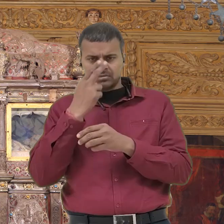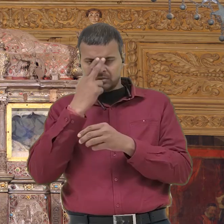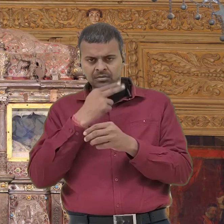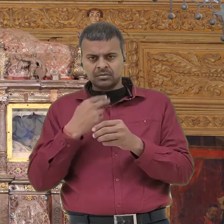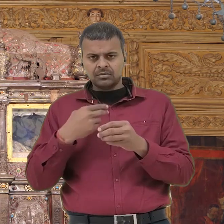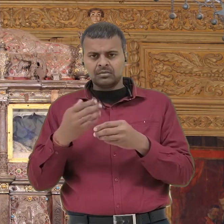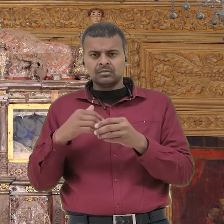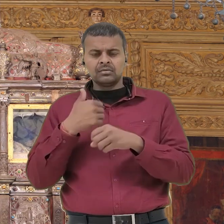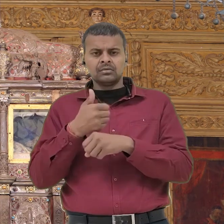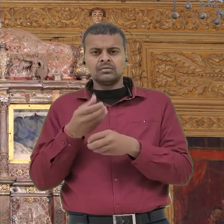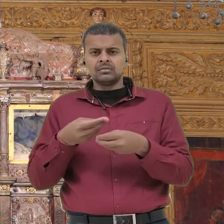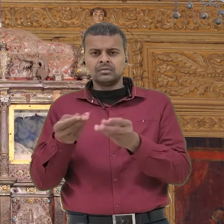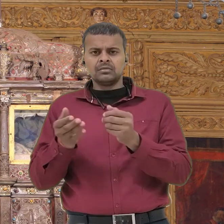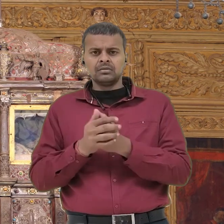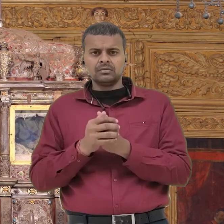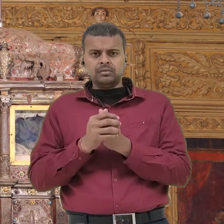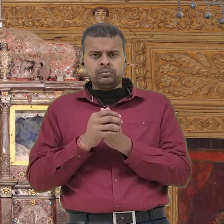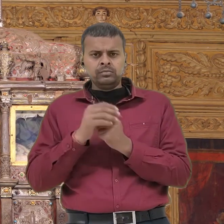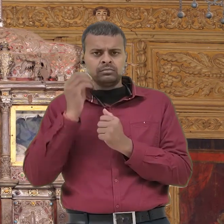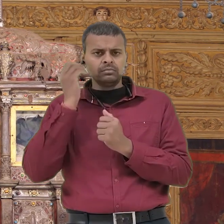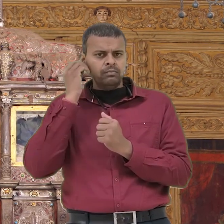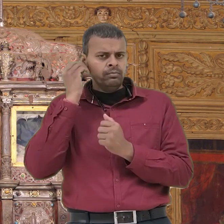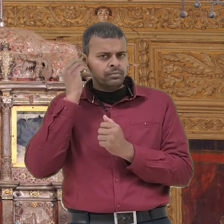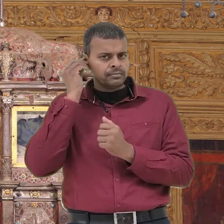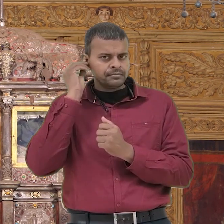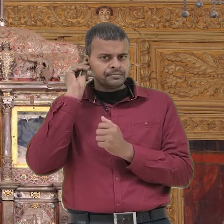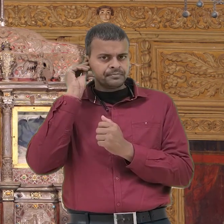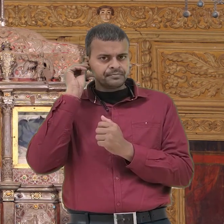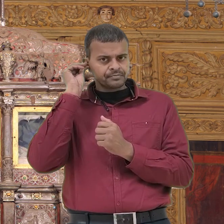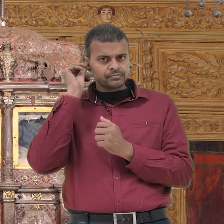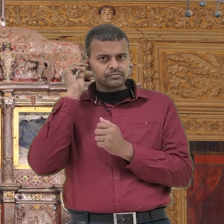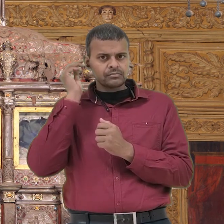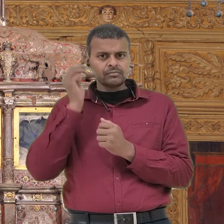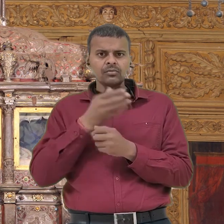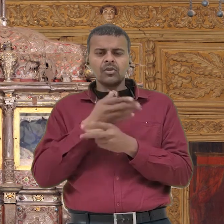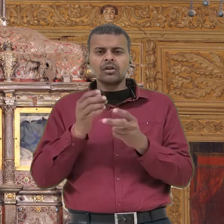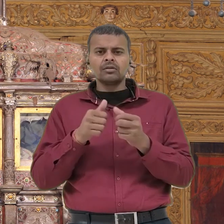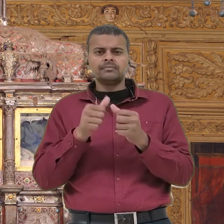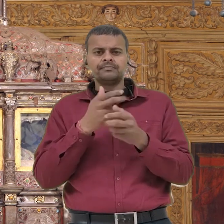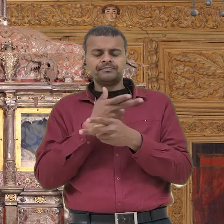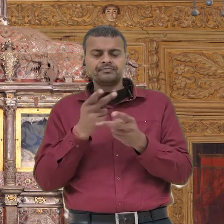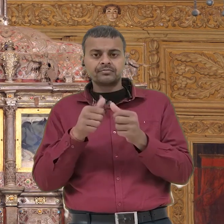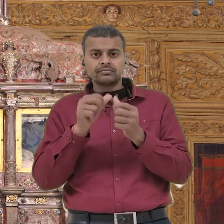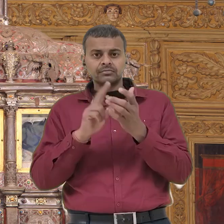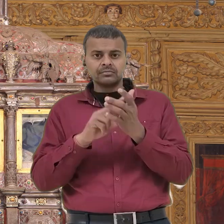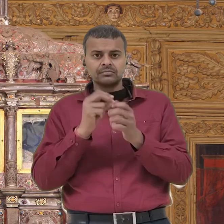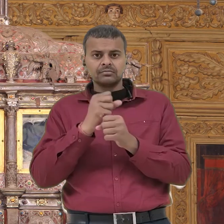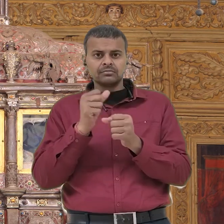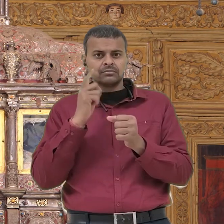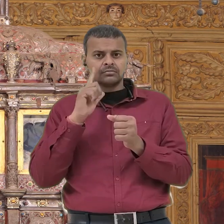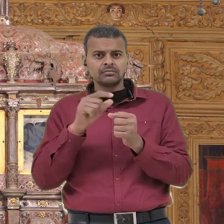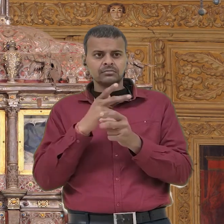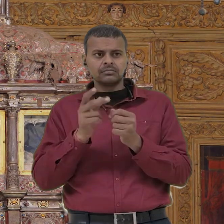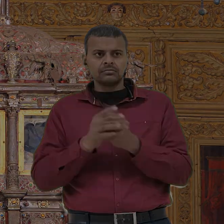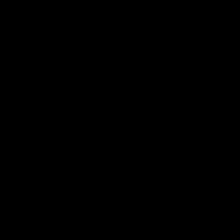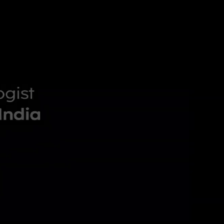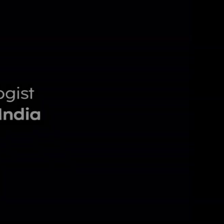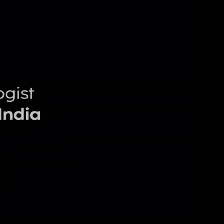which contains the relics was made by a Goan silversmith in 1637-37 CE.